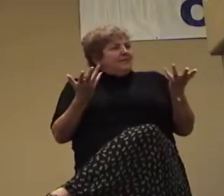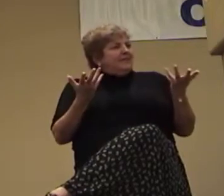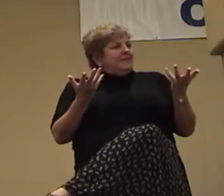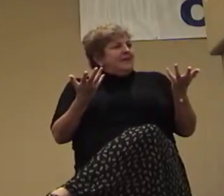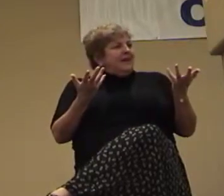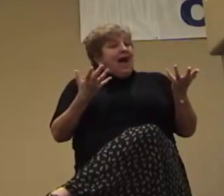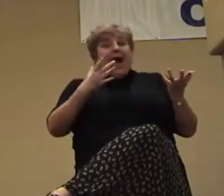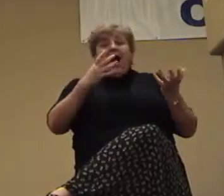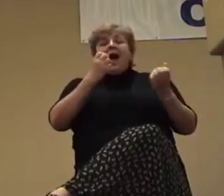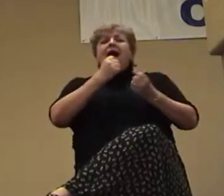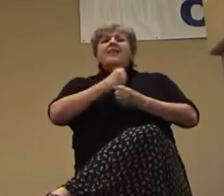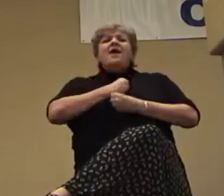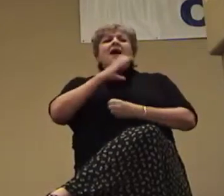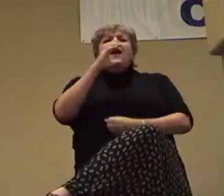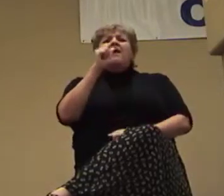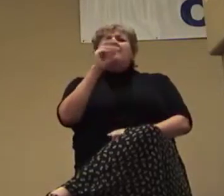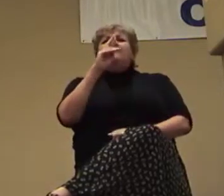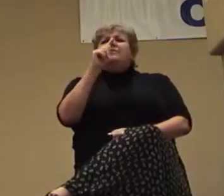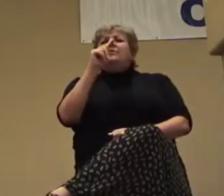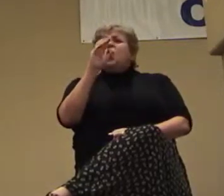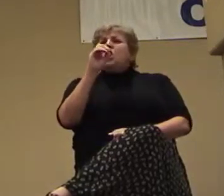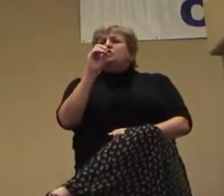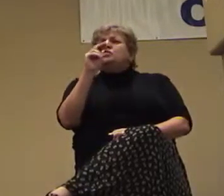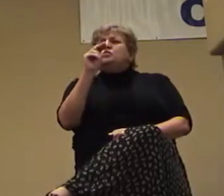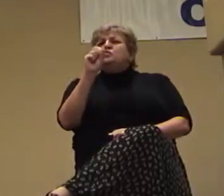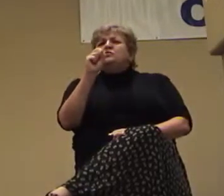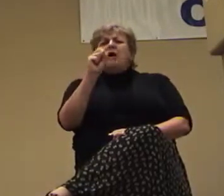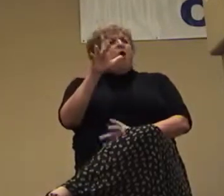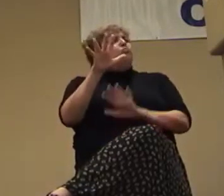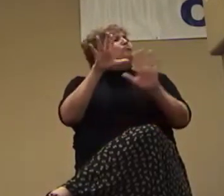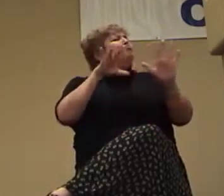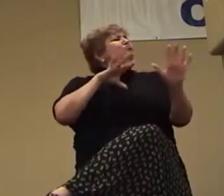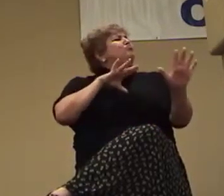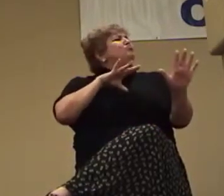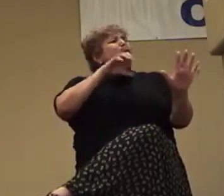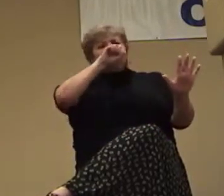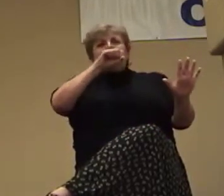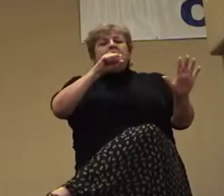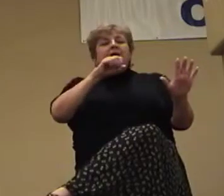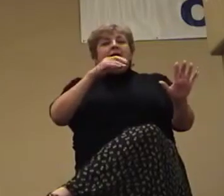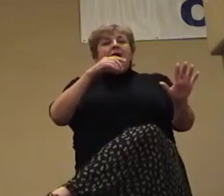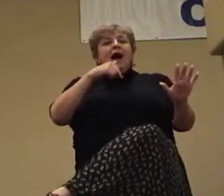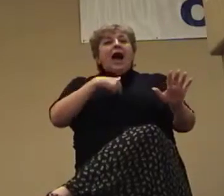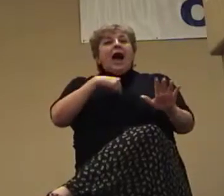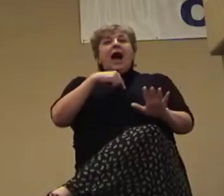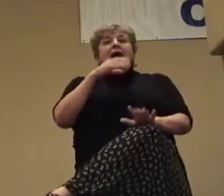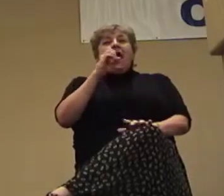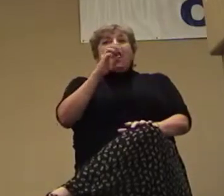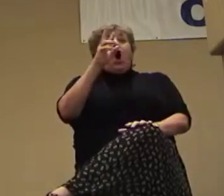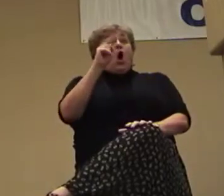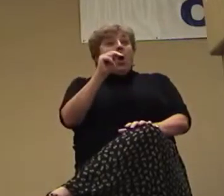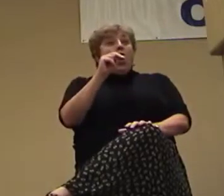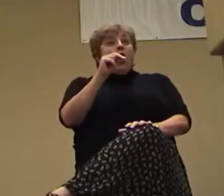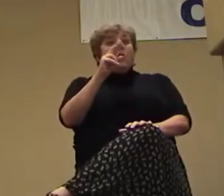cartoons. Love them. You know what I mean? I own Alvin and the Chipmunks, the Bee Movie, Finding Nemo. Love them. You know